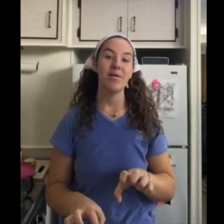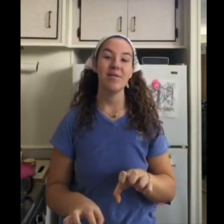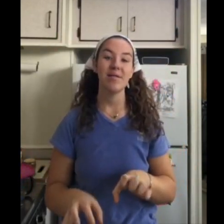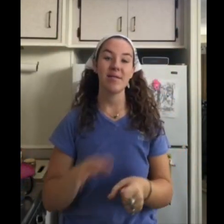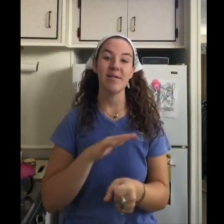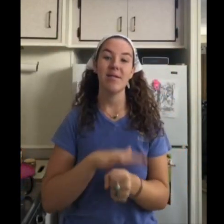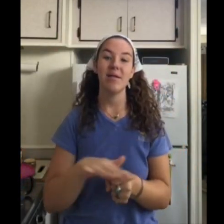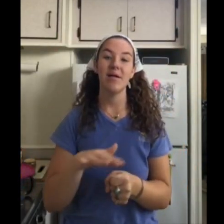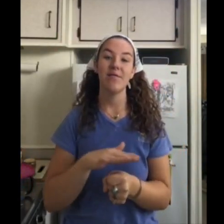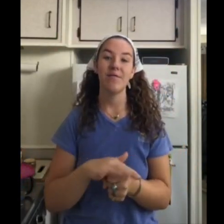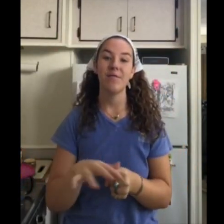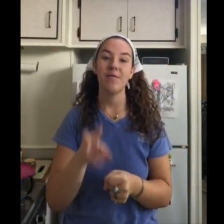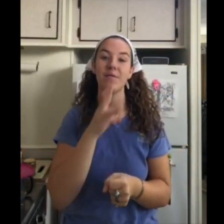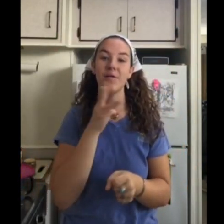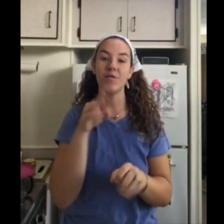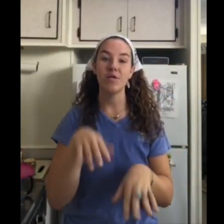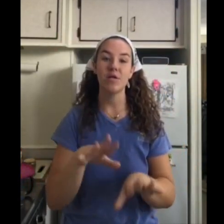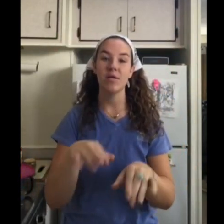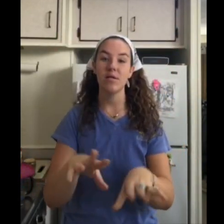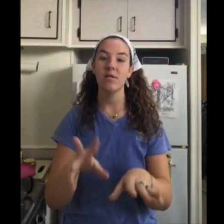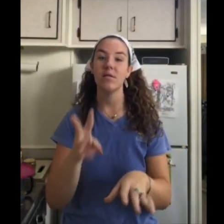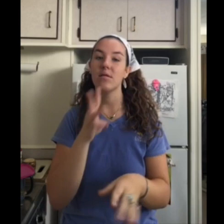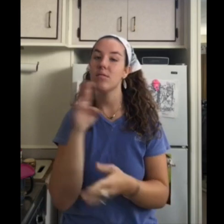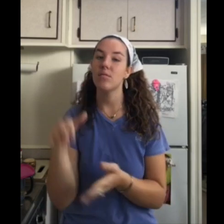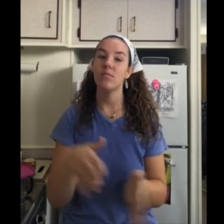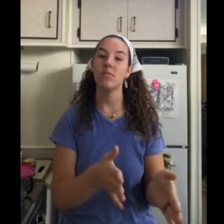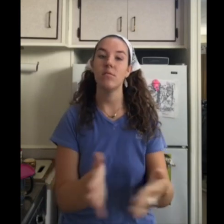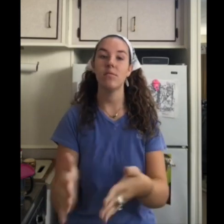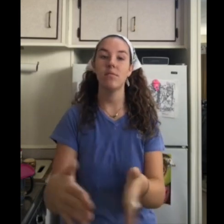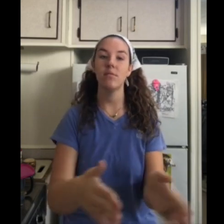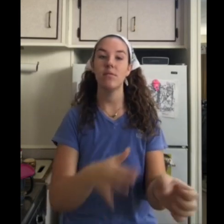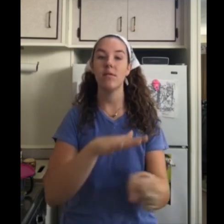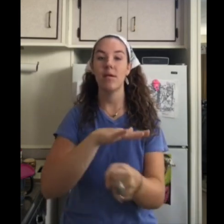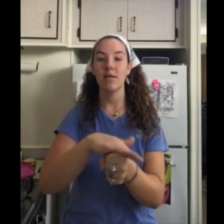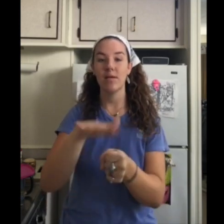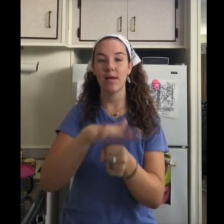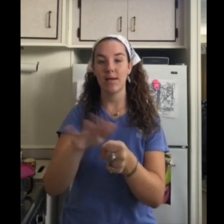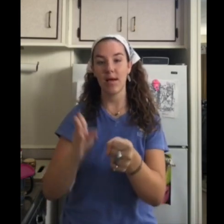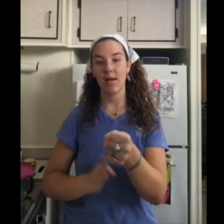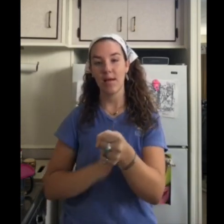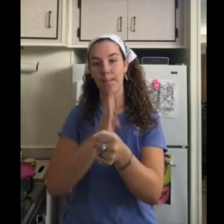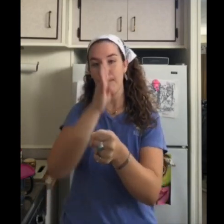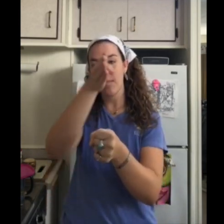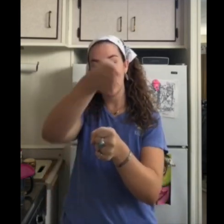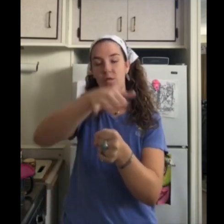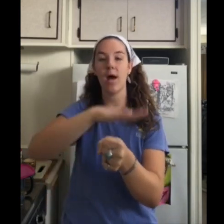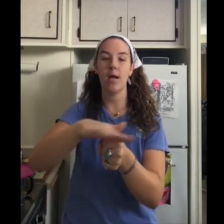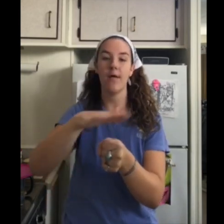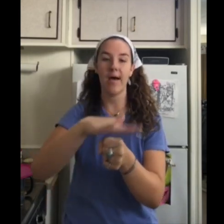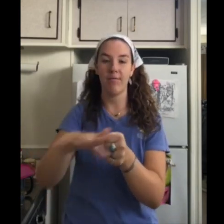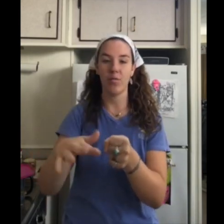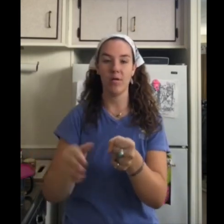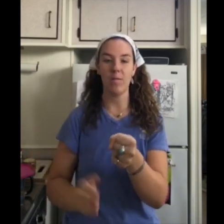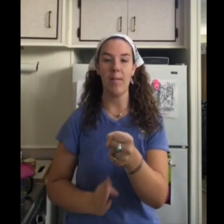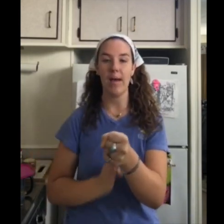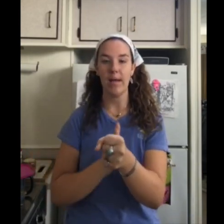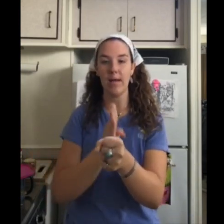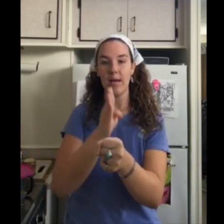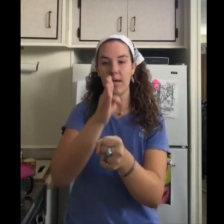There's enough oceans and you do the enough afterwards, my bad.